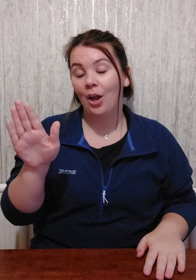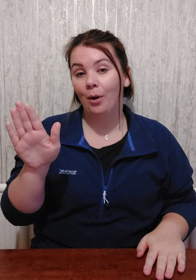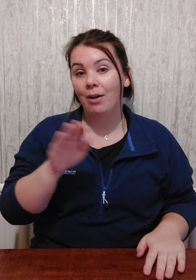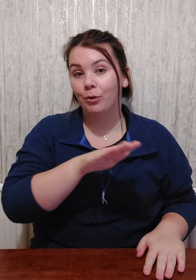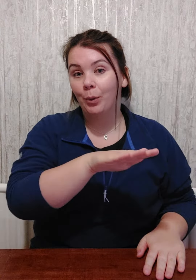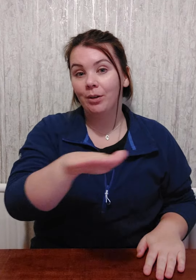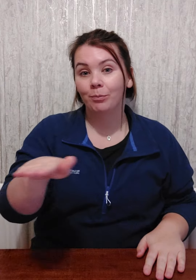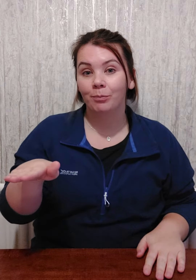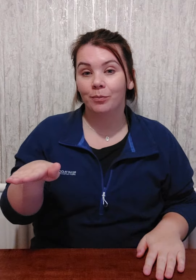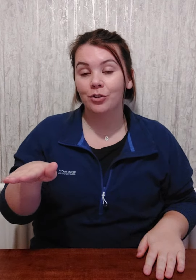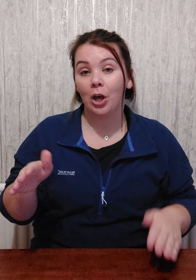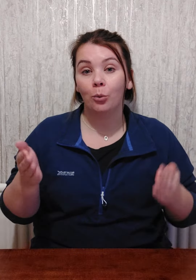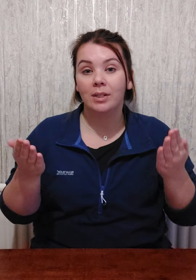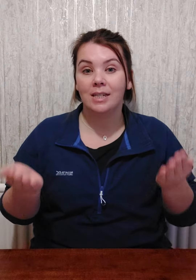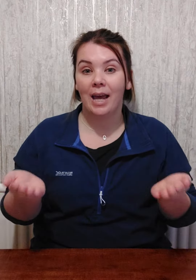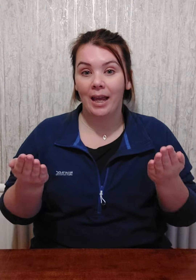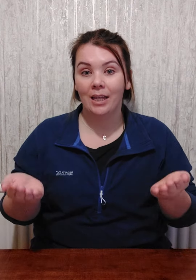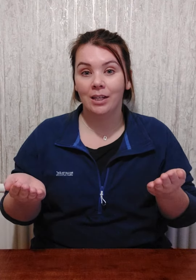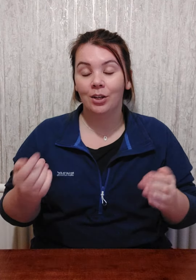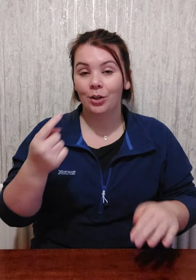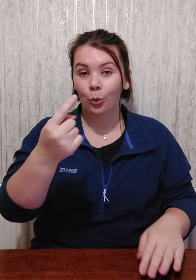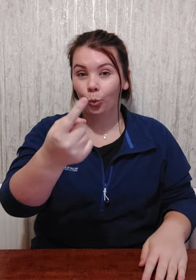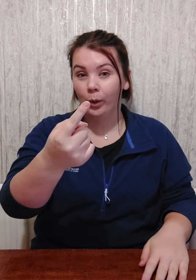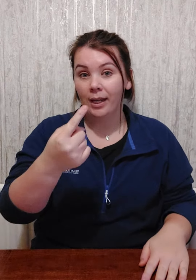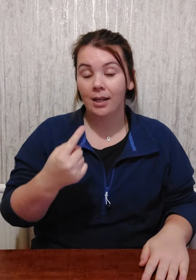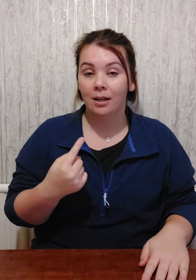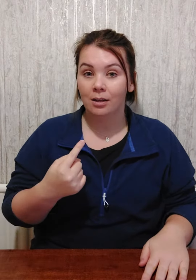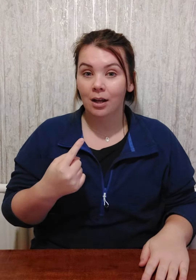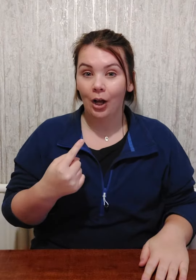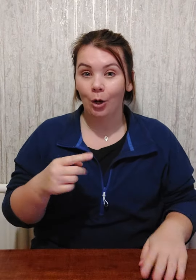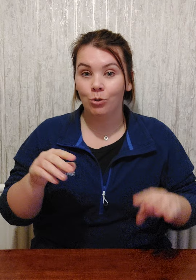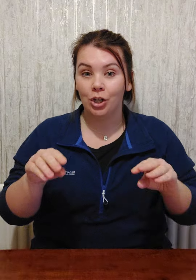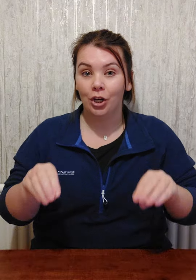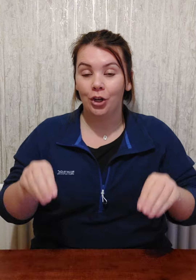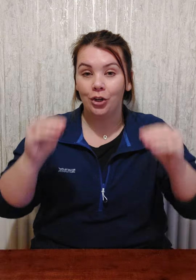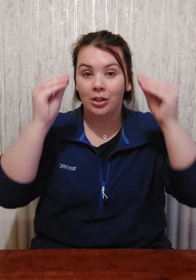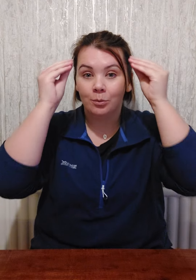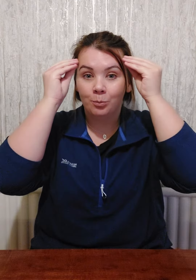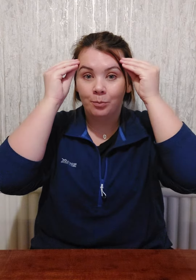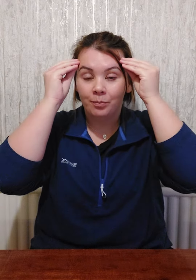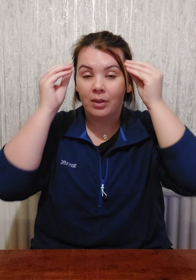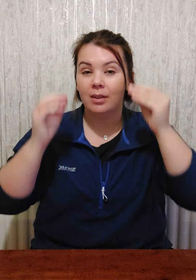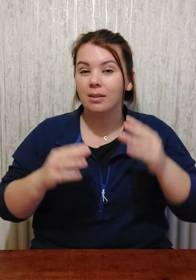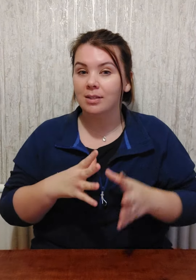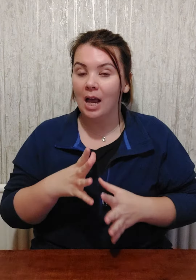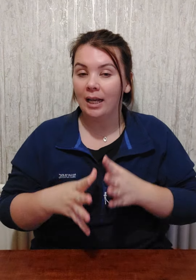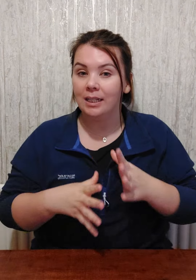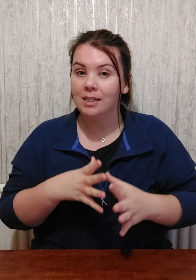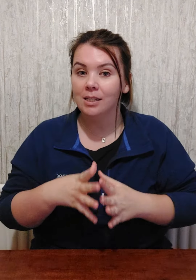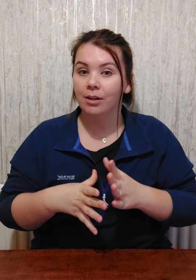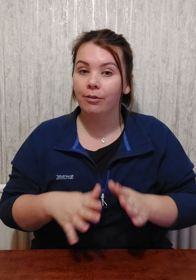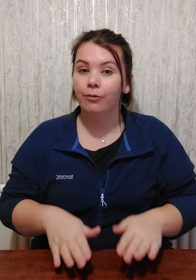Hello everyone. So today we are going to learn the signs